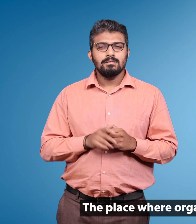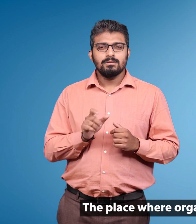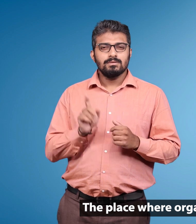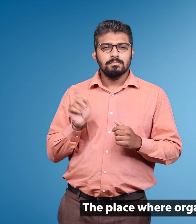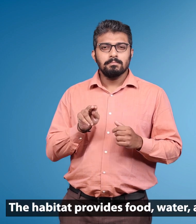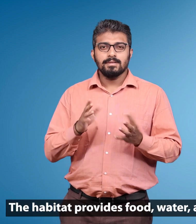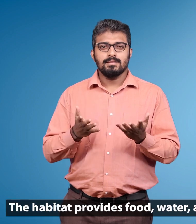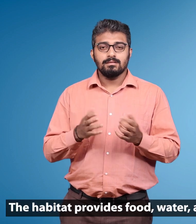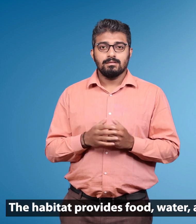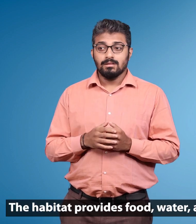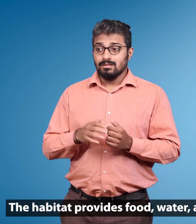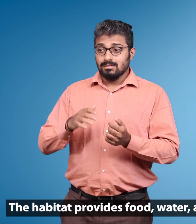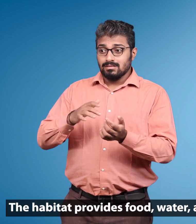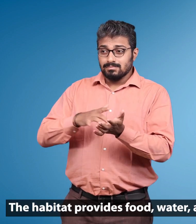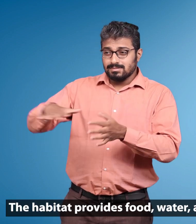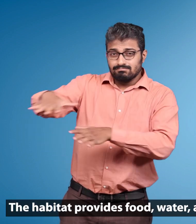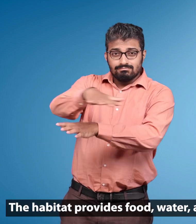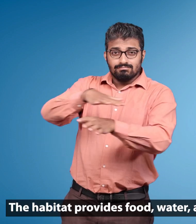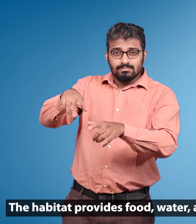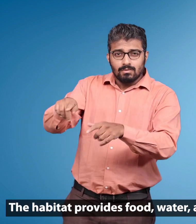habitat means a dwelling place